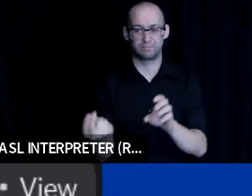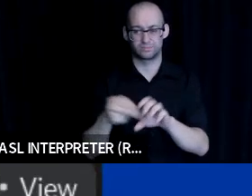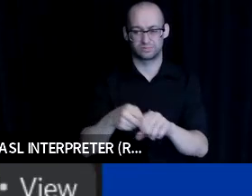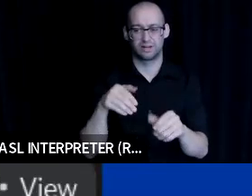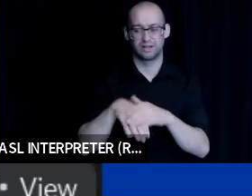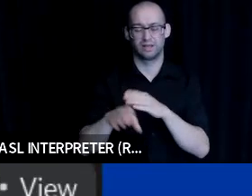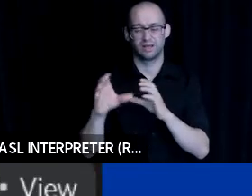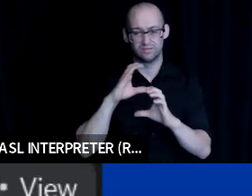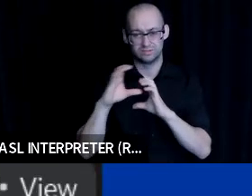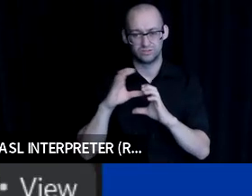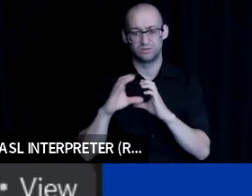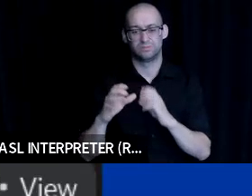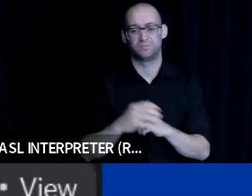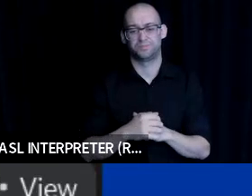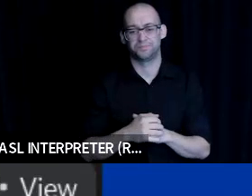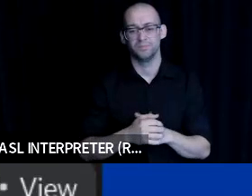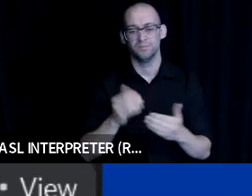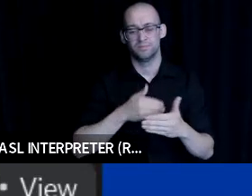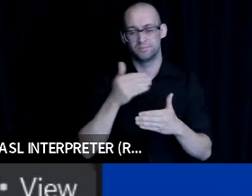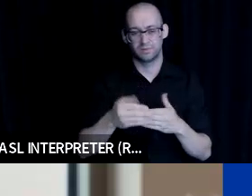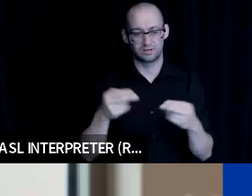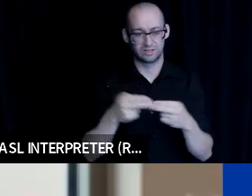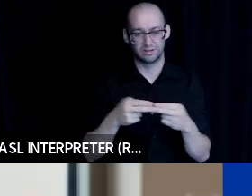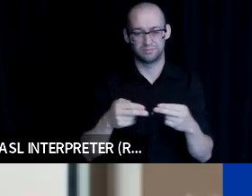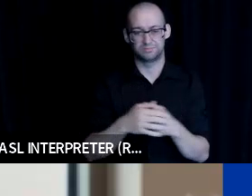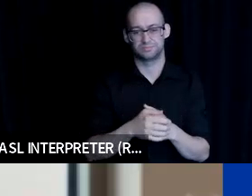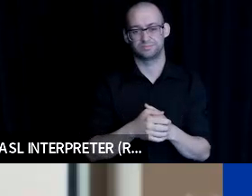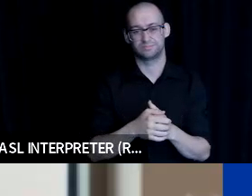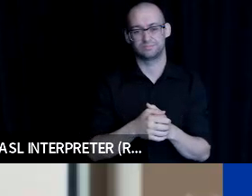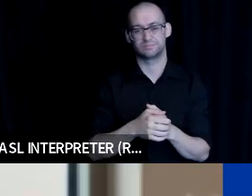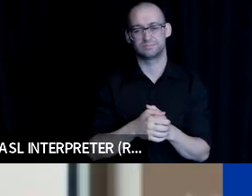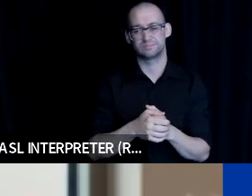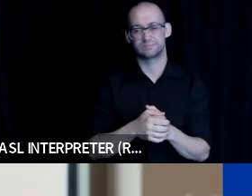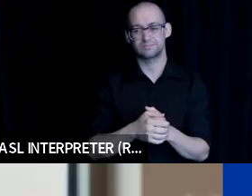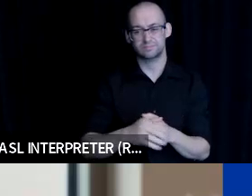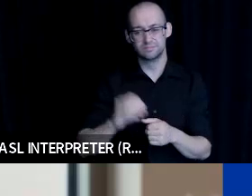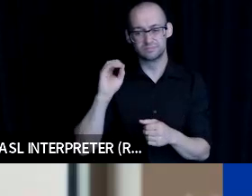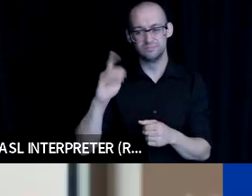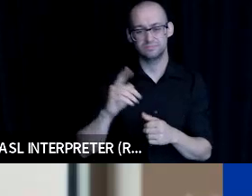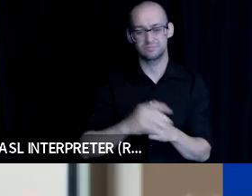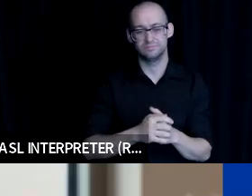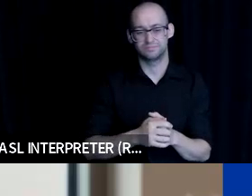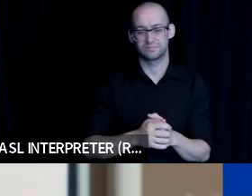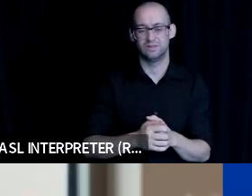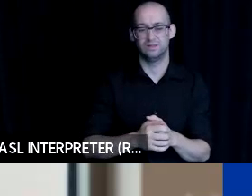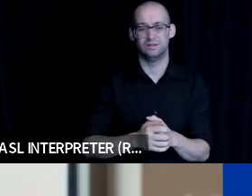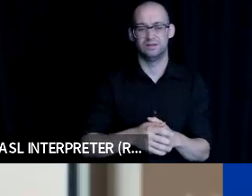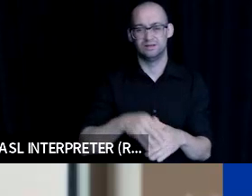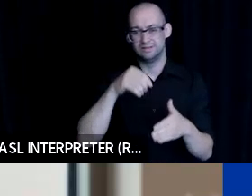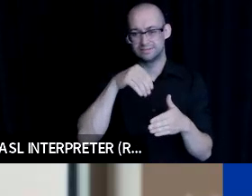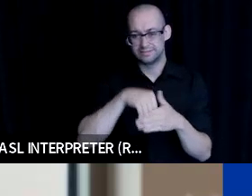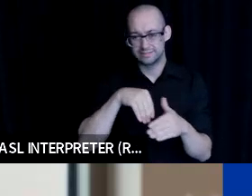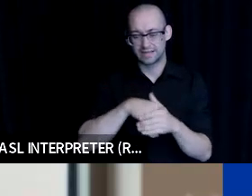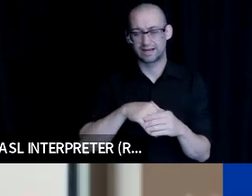today. Next slide, please. Okay, so getting into our